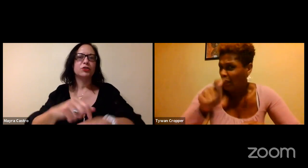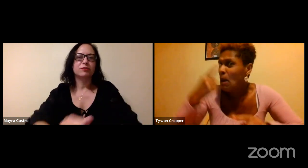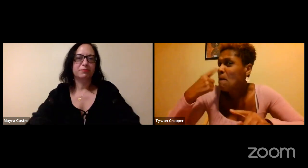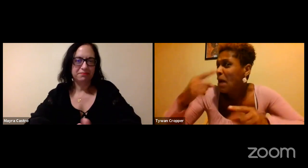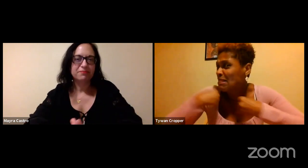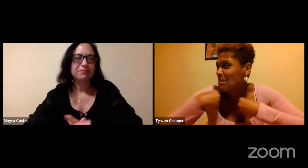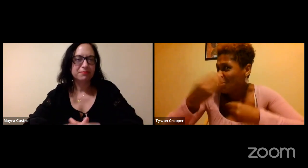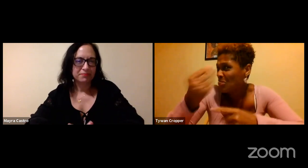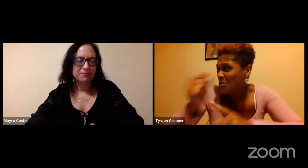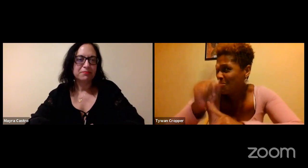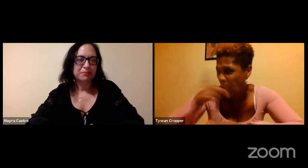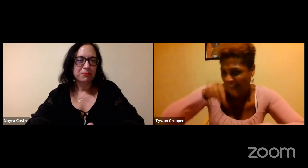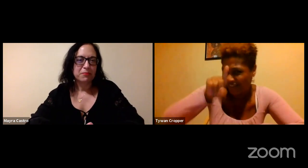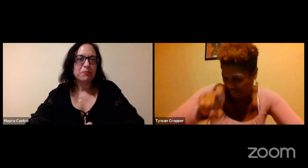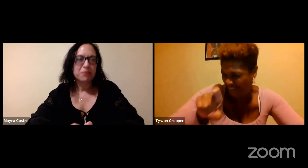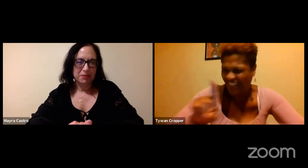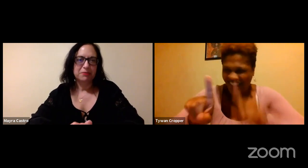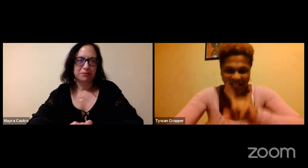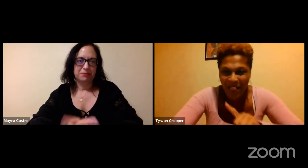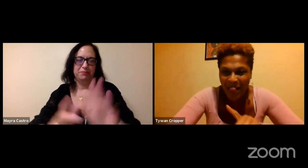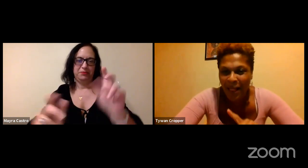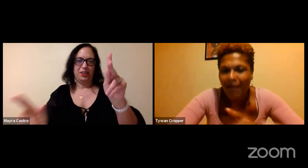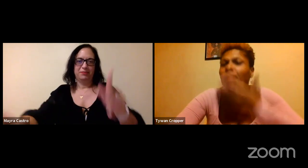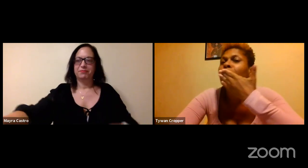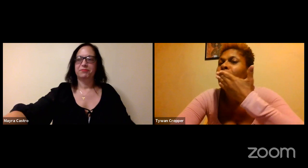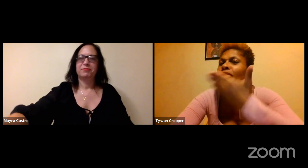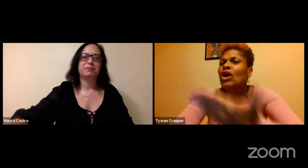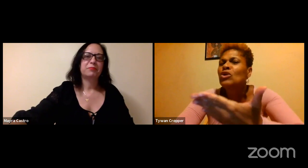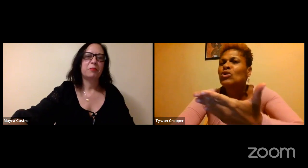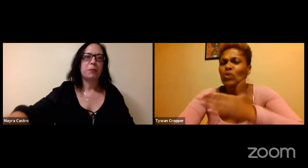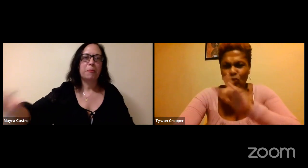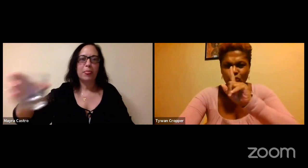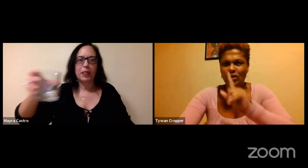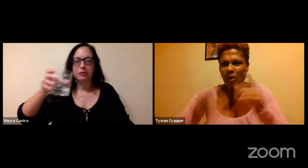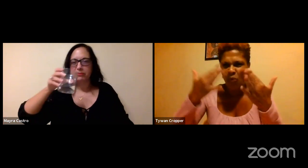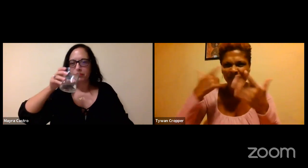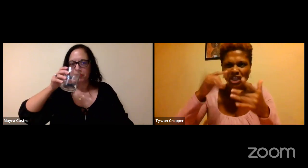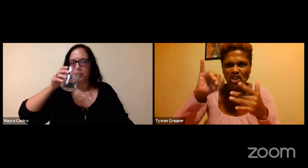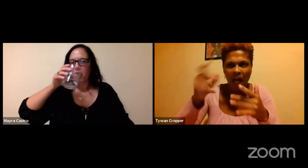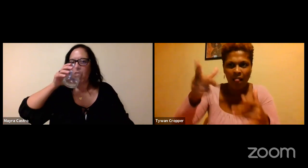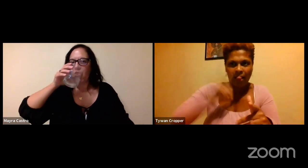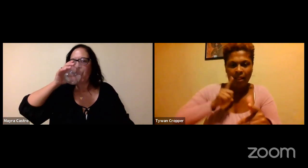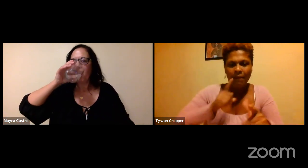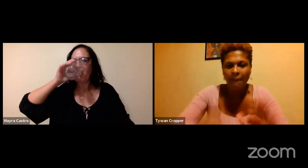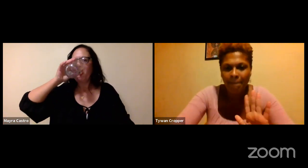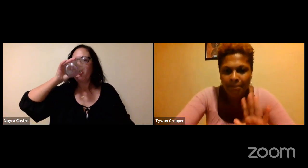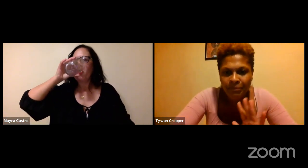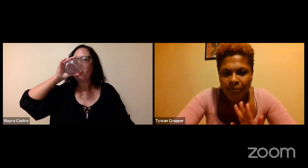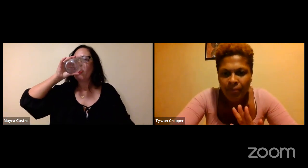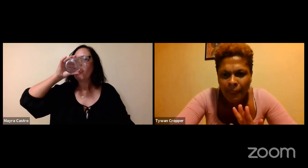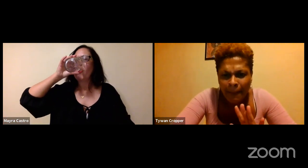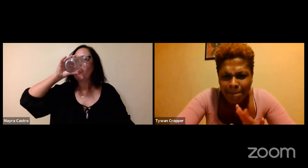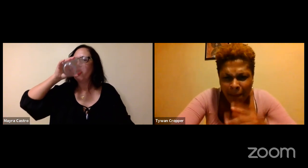box. Okay, so let me see. Just give me a moment to take a look. Thank you.